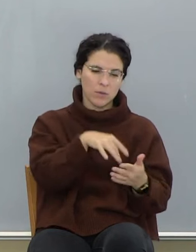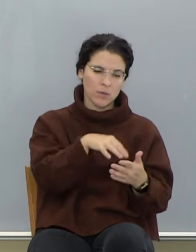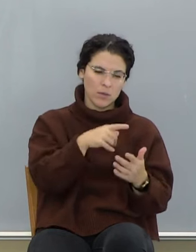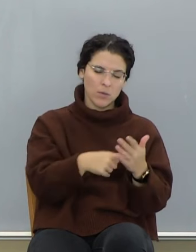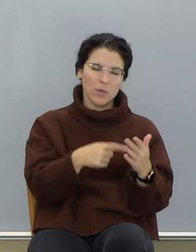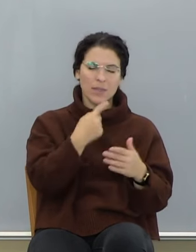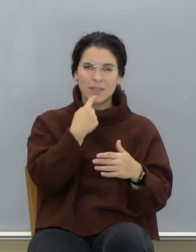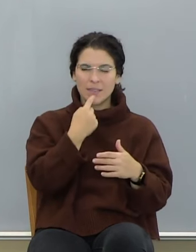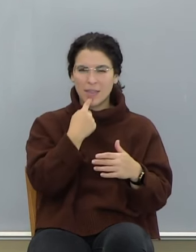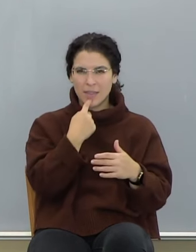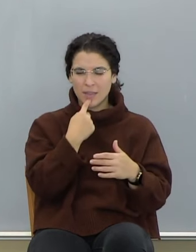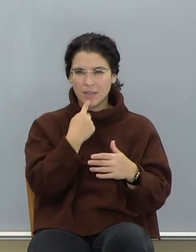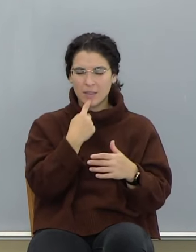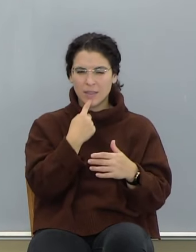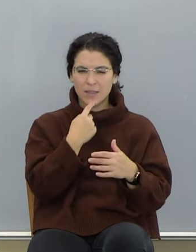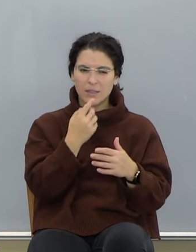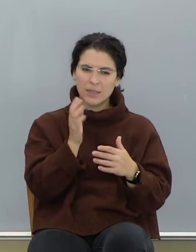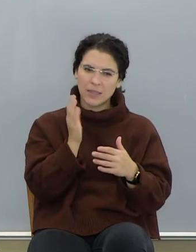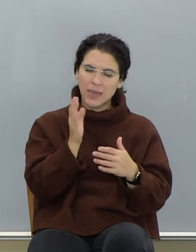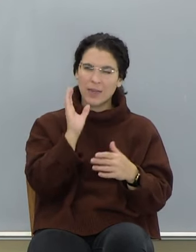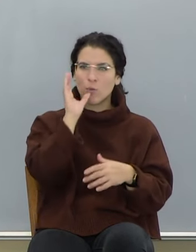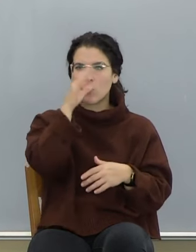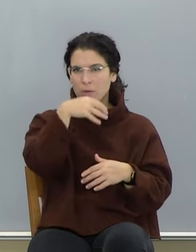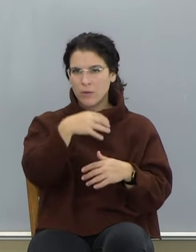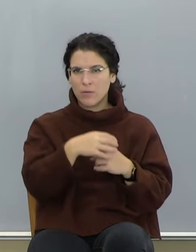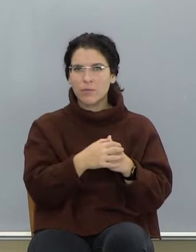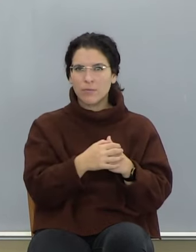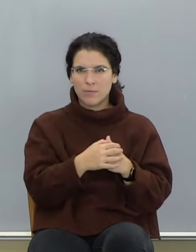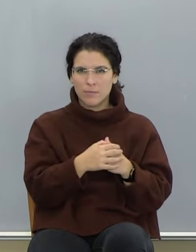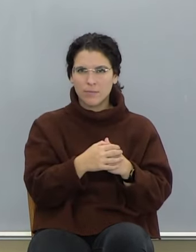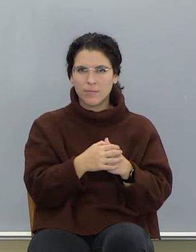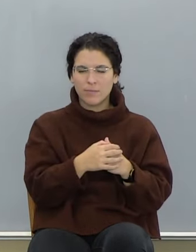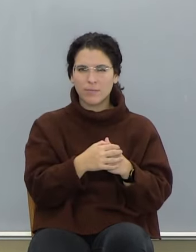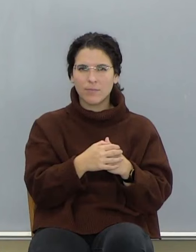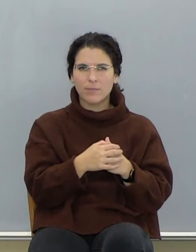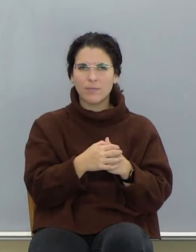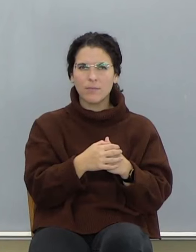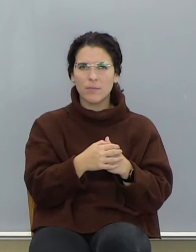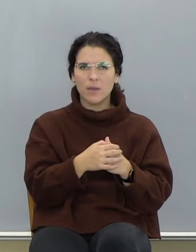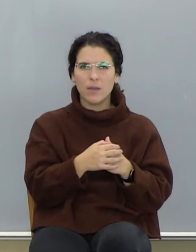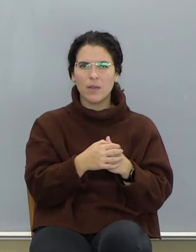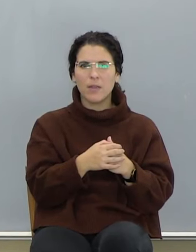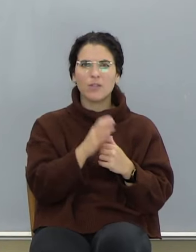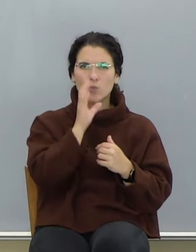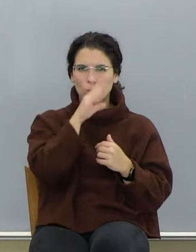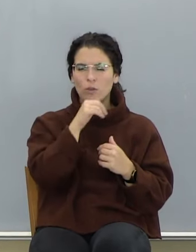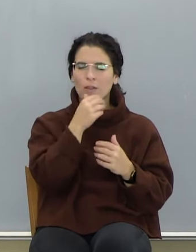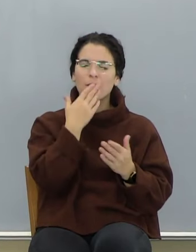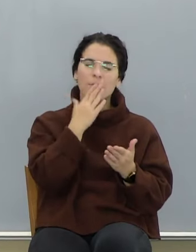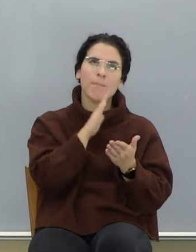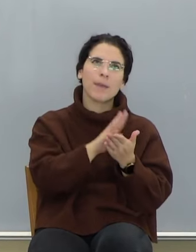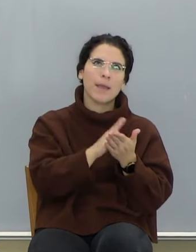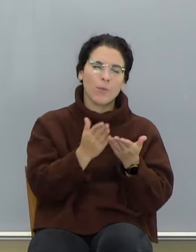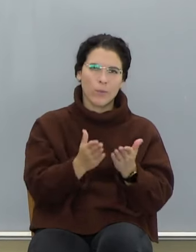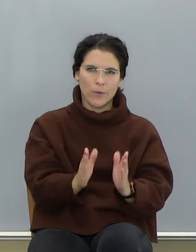says to them, it's kind of weird. it's weird, not in a bad sense.